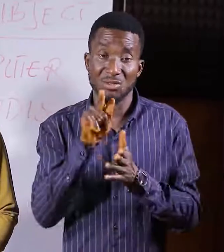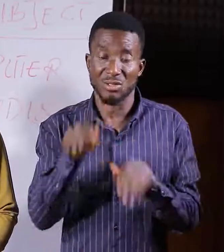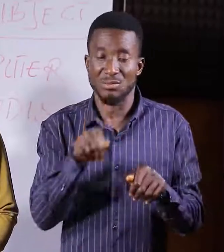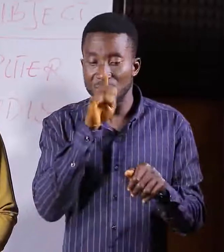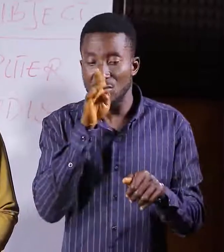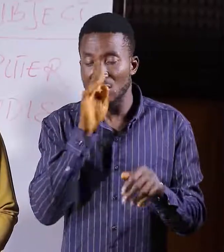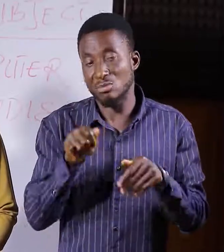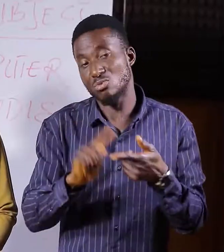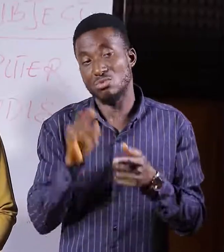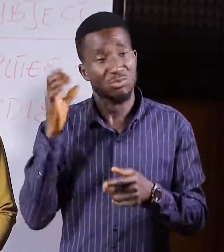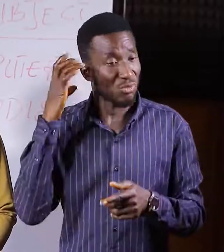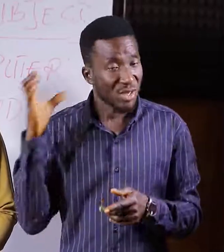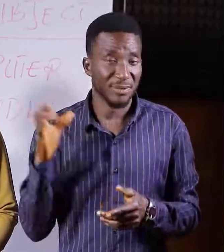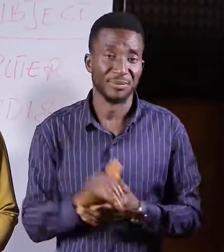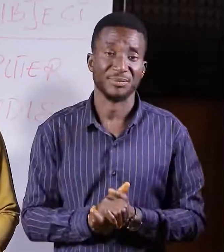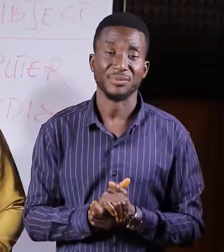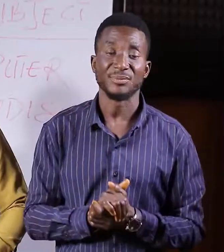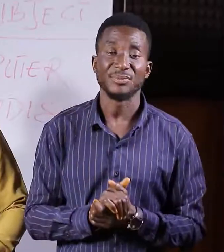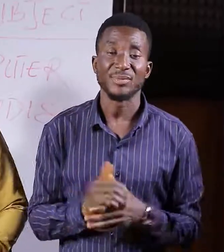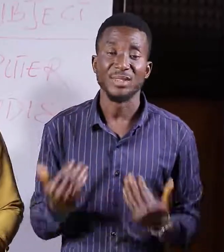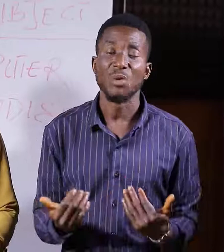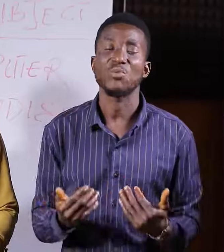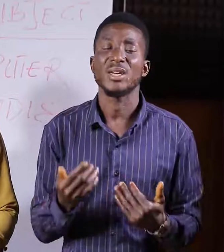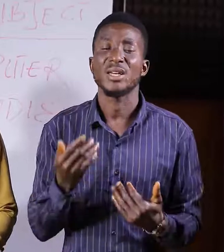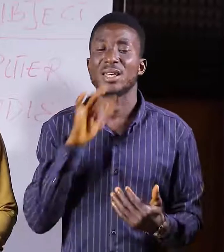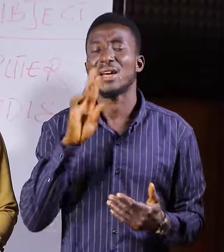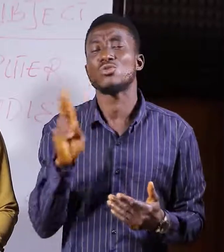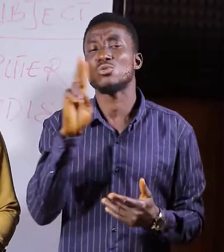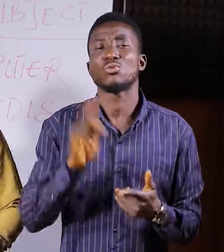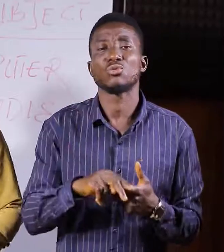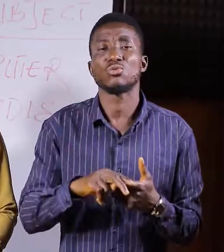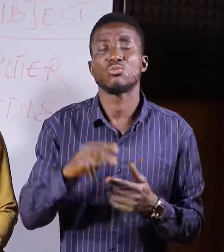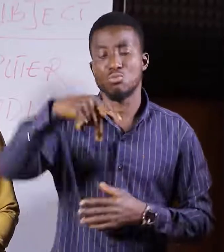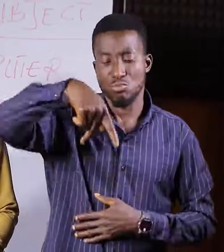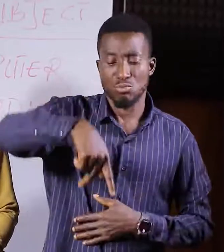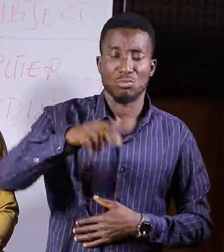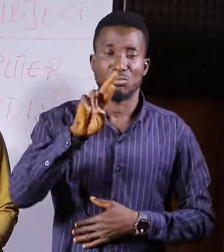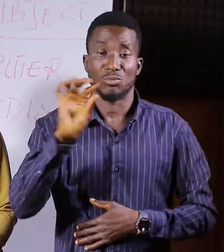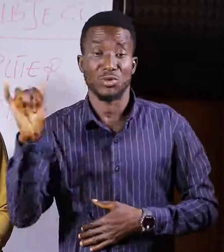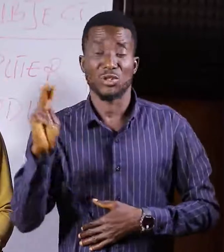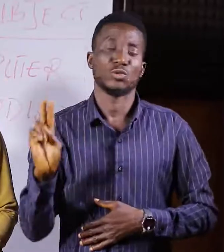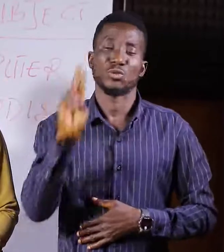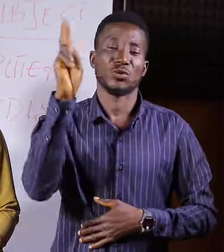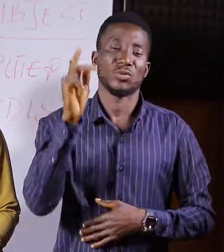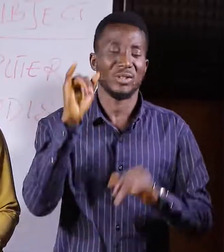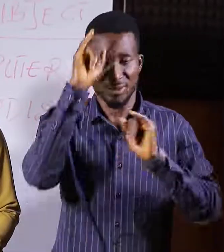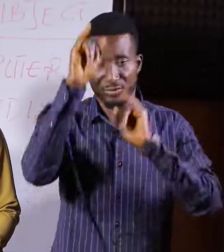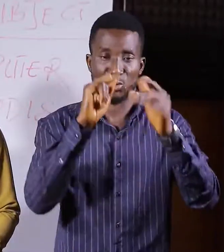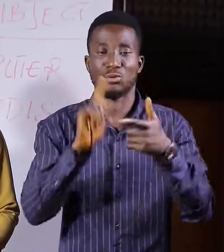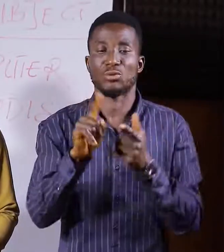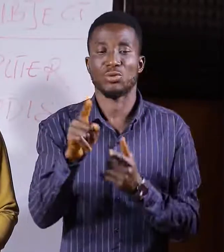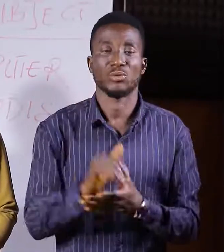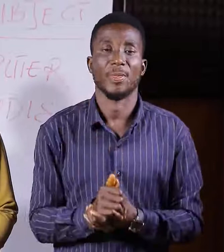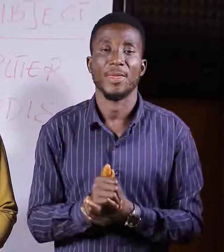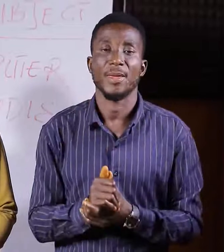these are all output devices that are used to project outward useful information to you.